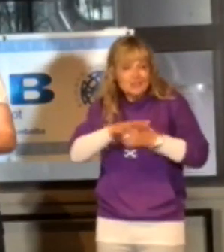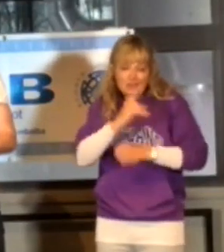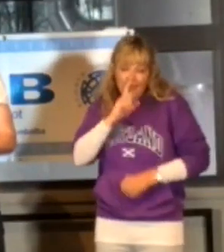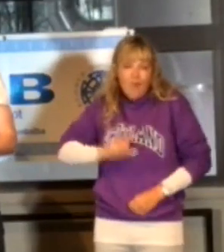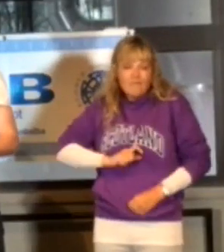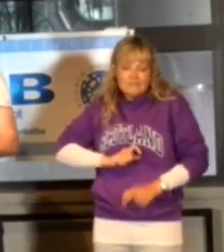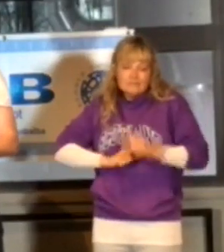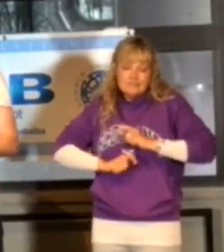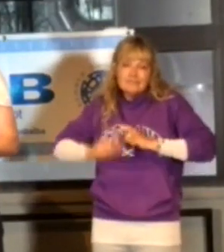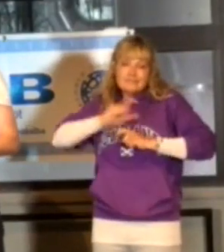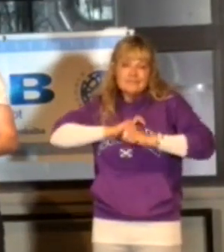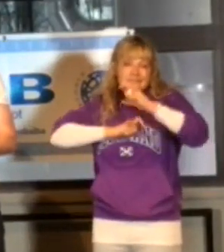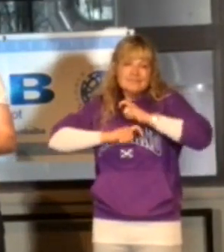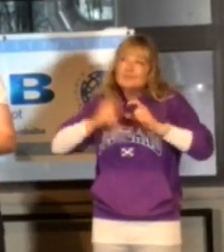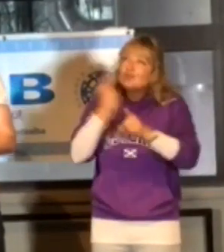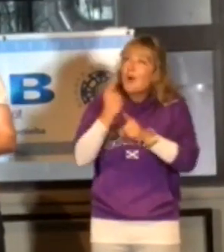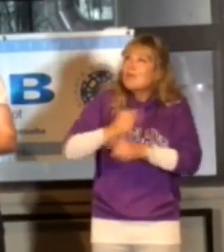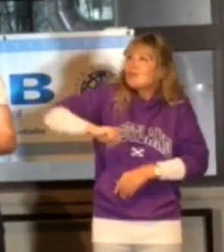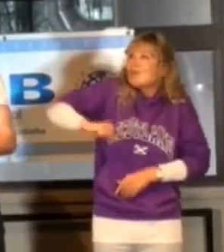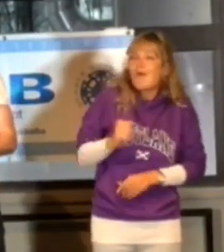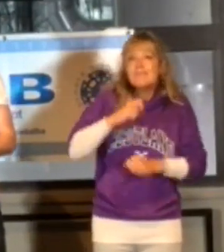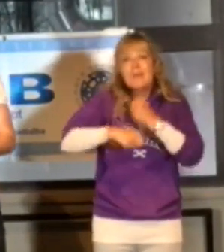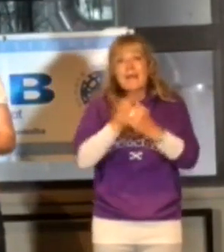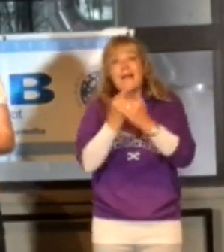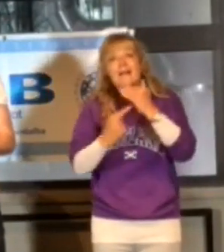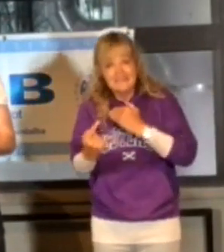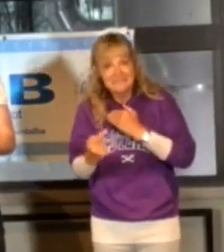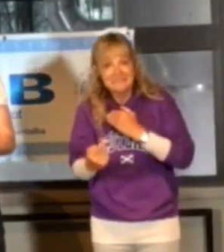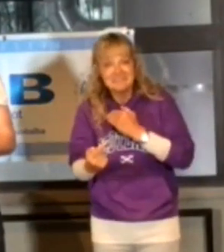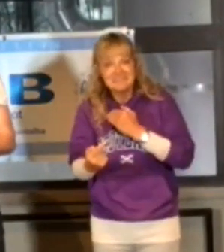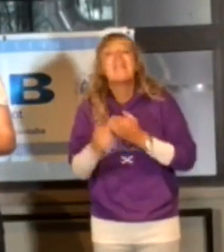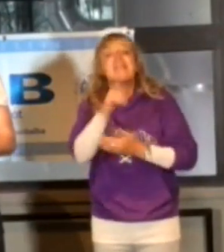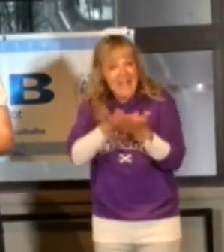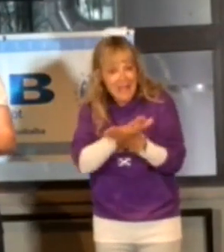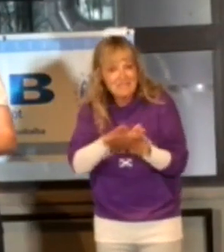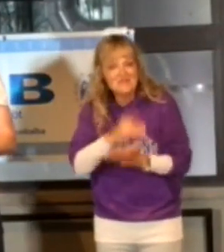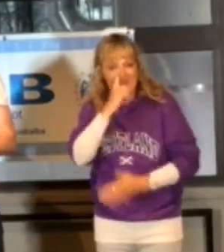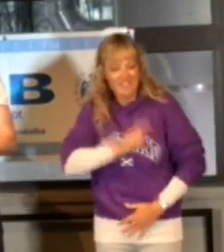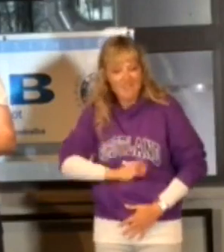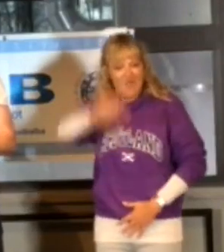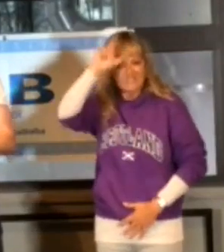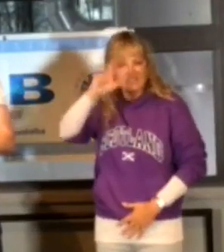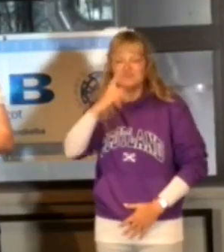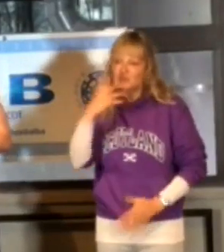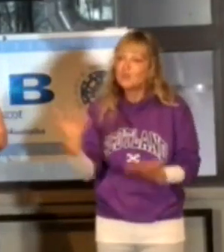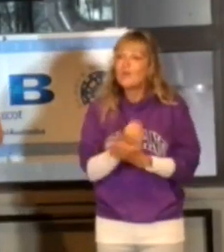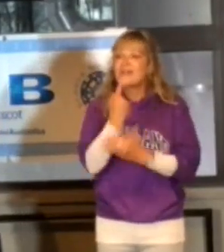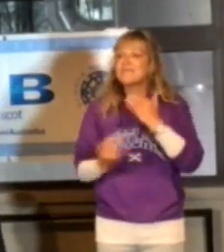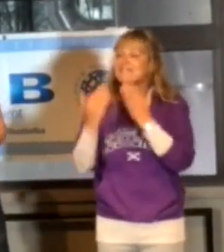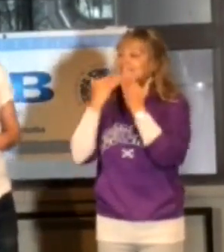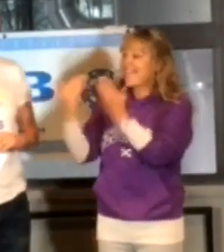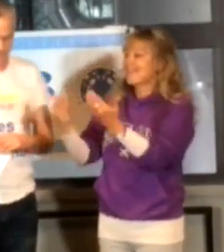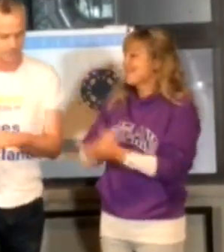about themselves and about Scotland as a nation, then we'll have the confidence we need to win our independence. Thank